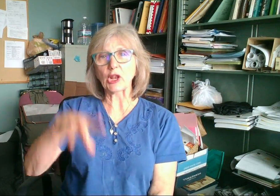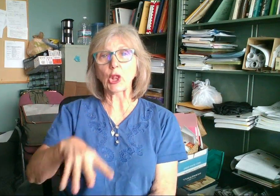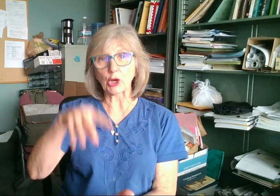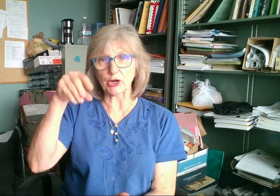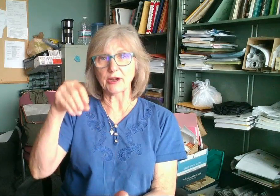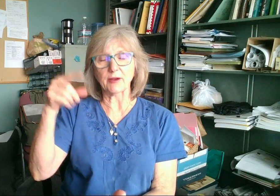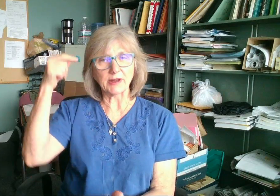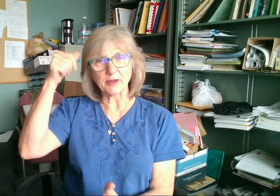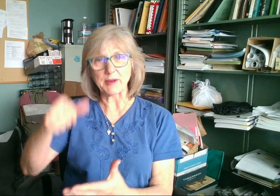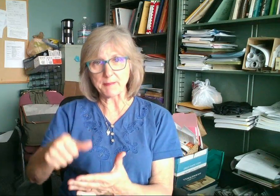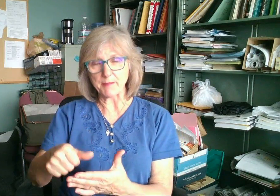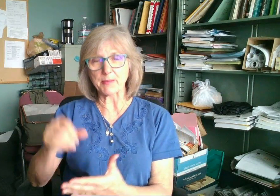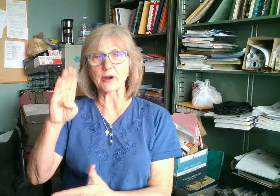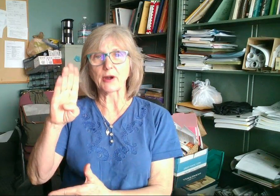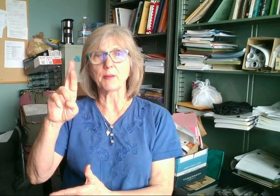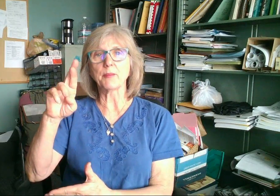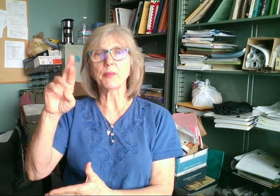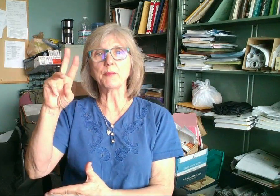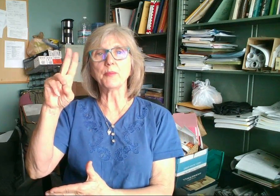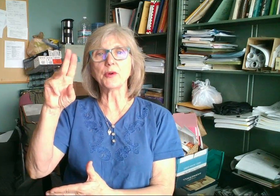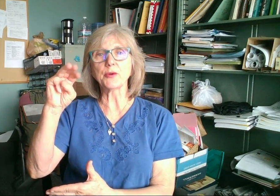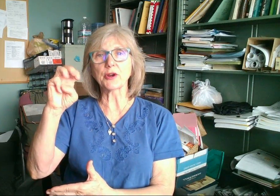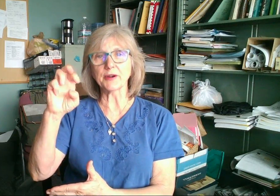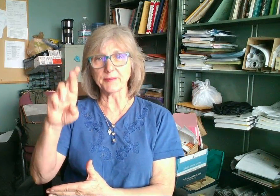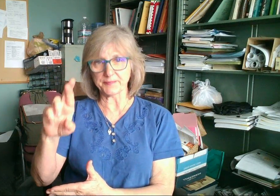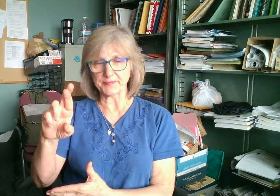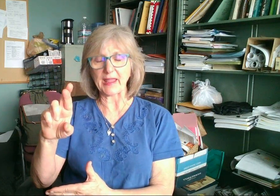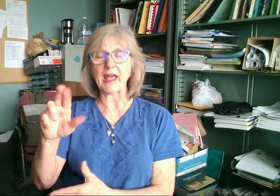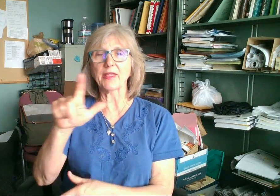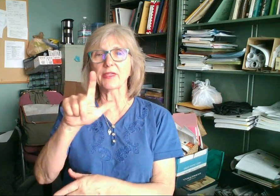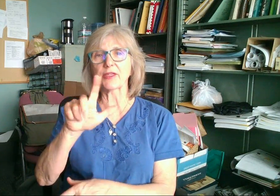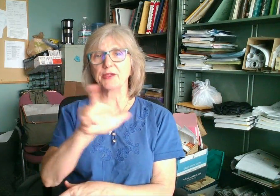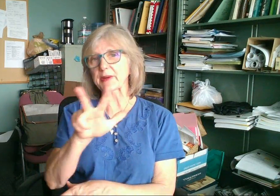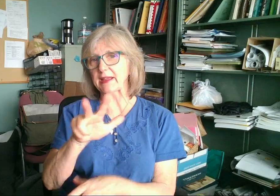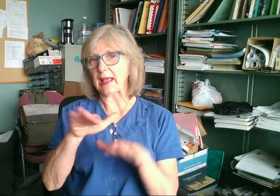to learn and really remember Bruner and the three